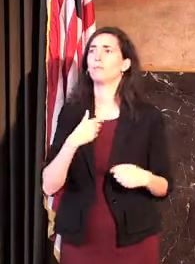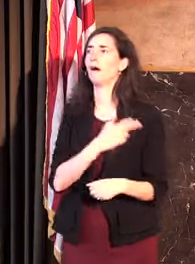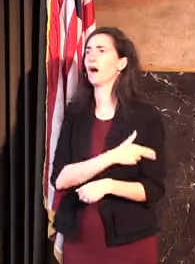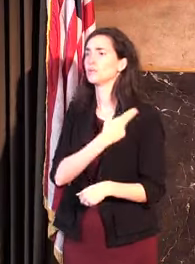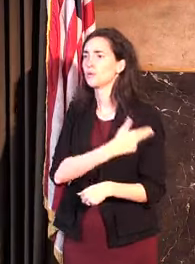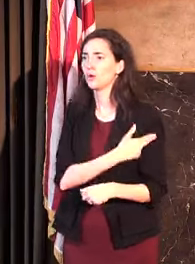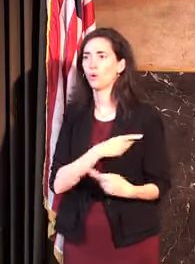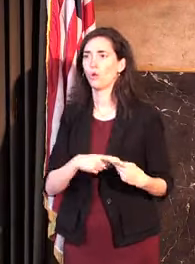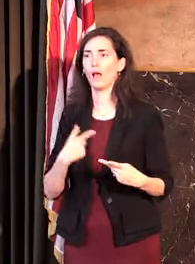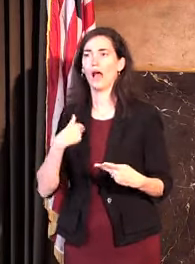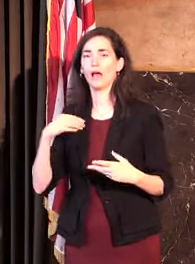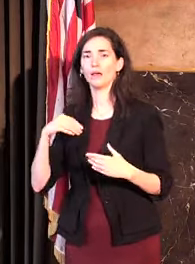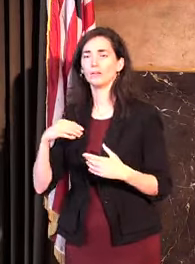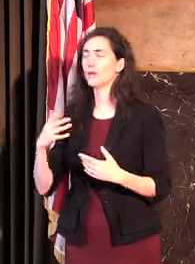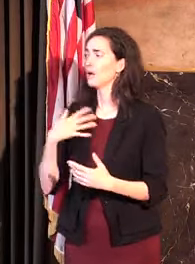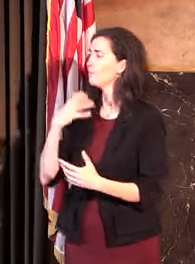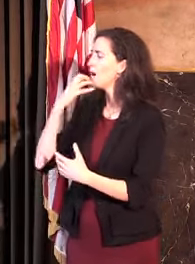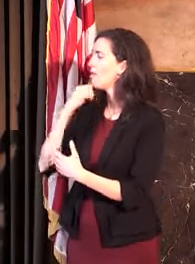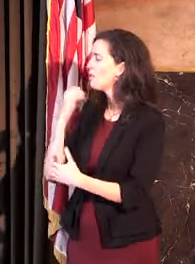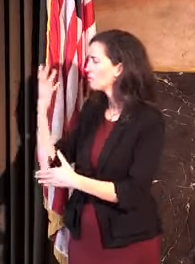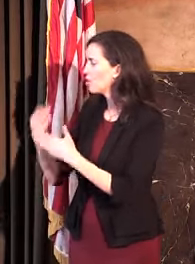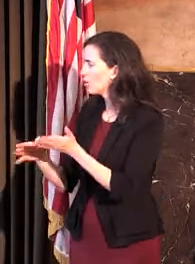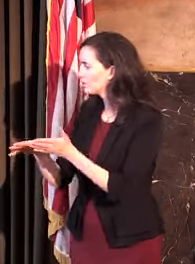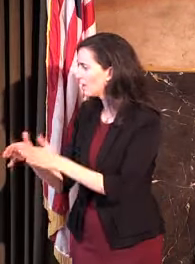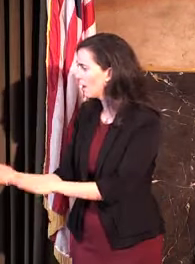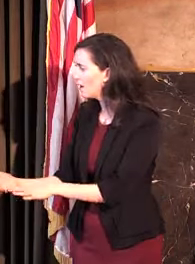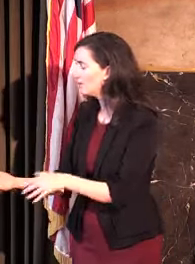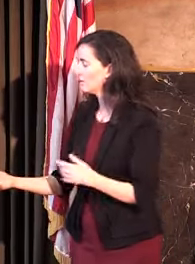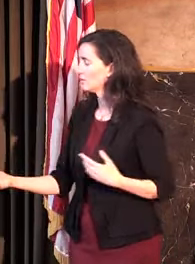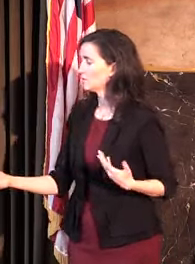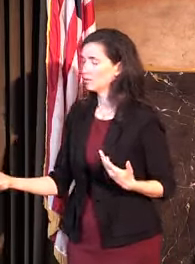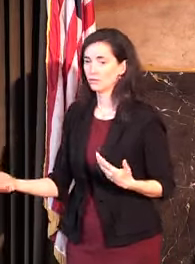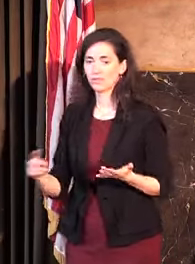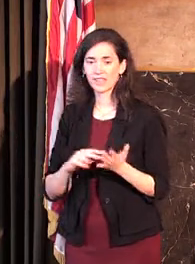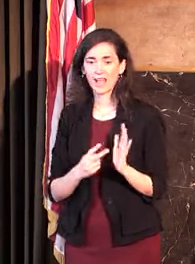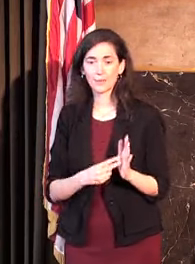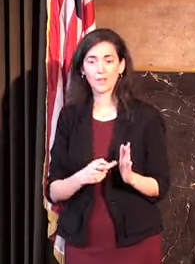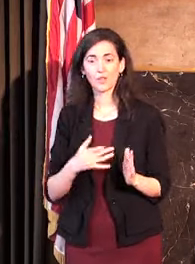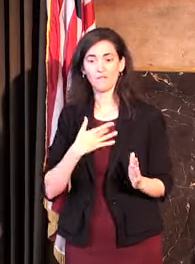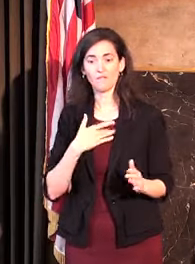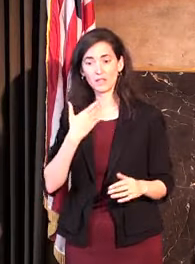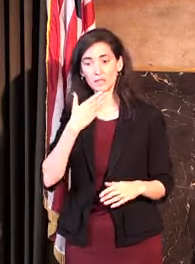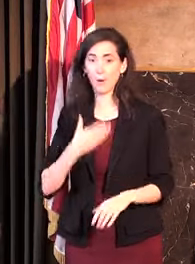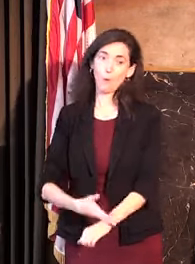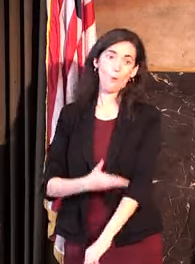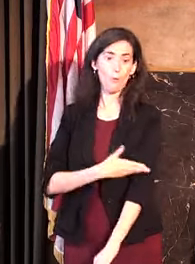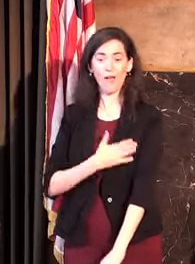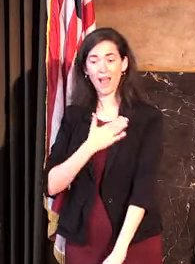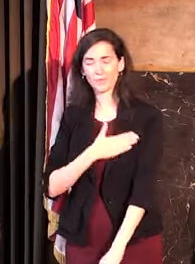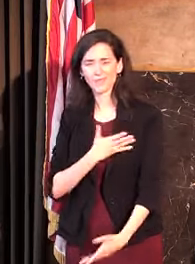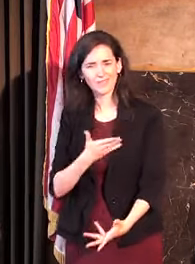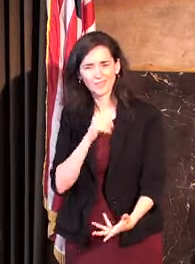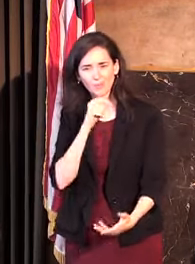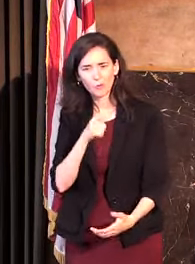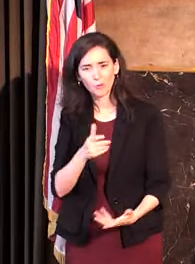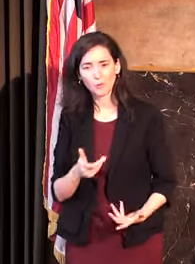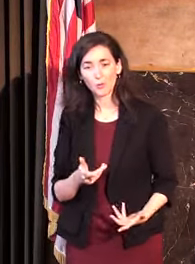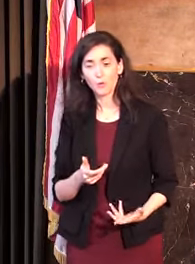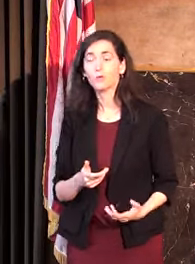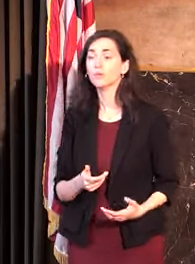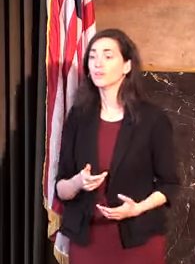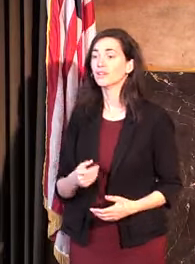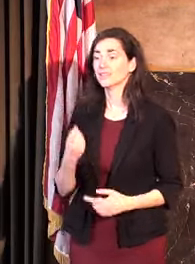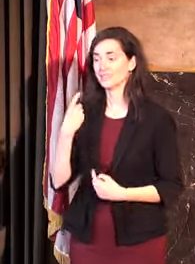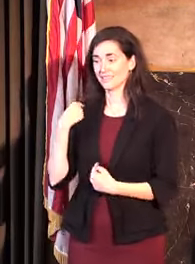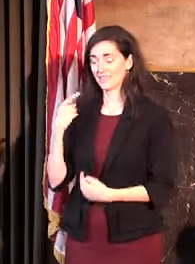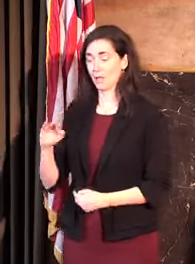a loved one, and we still haven't had a single day since about March the 13th of 2020, where Dr.